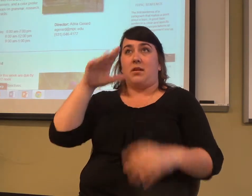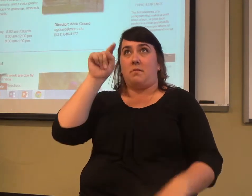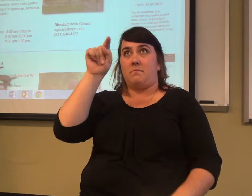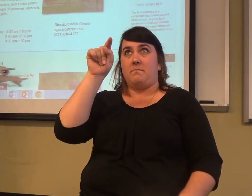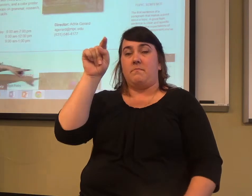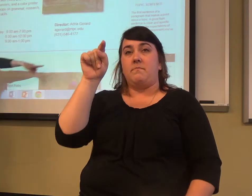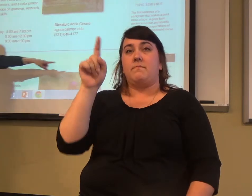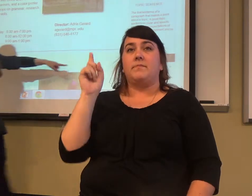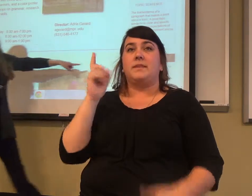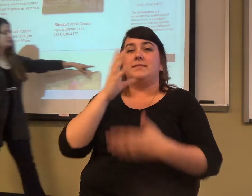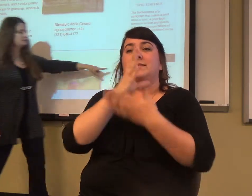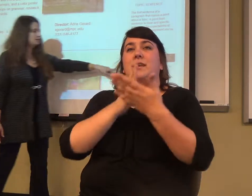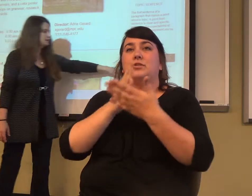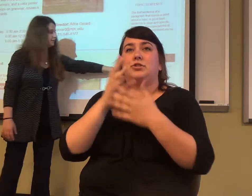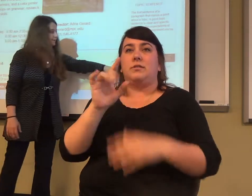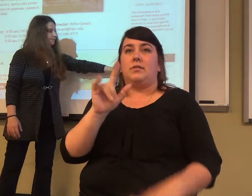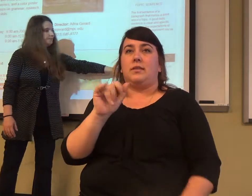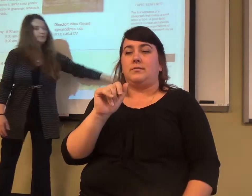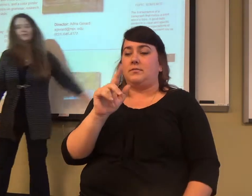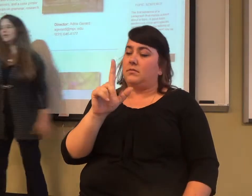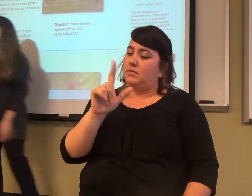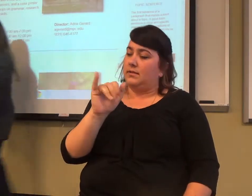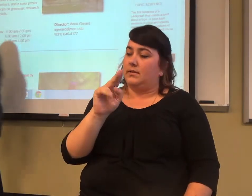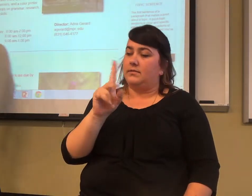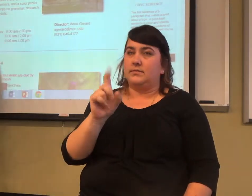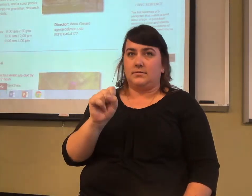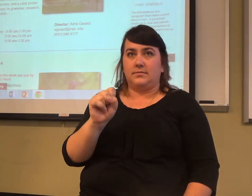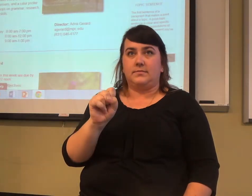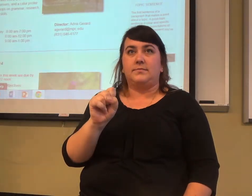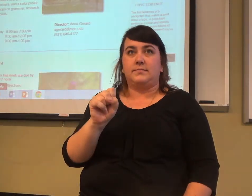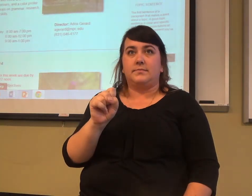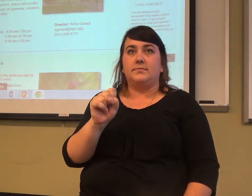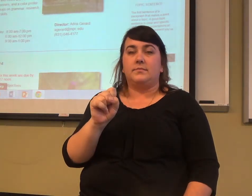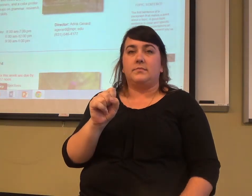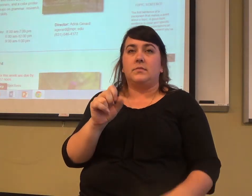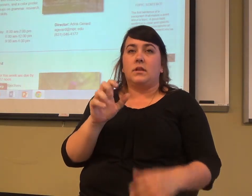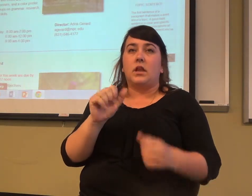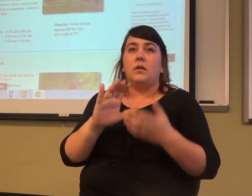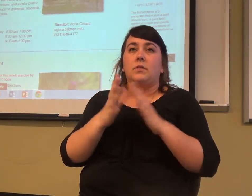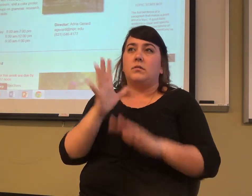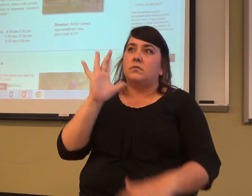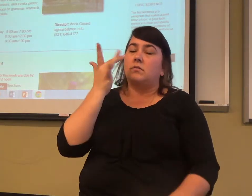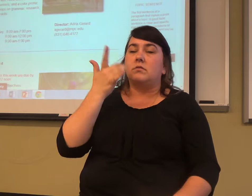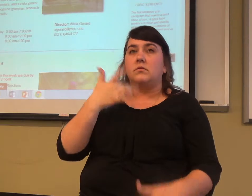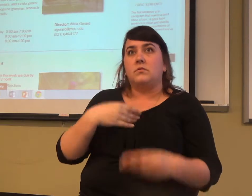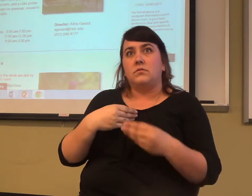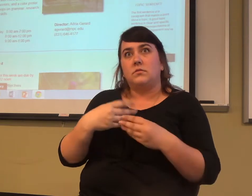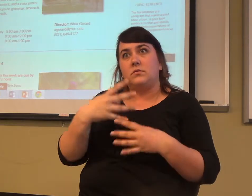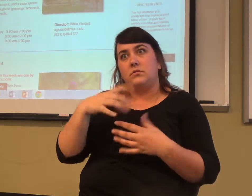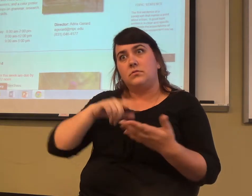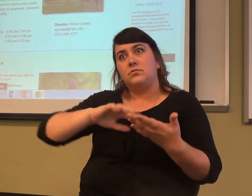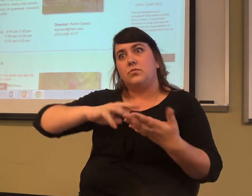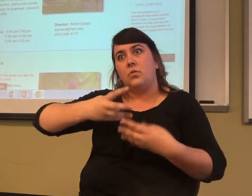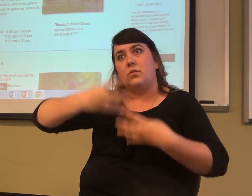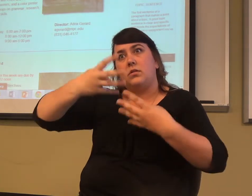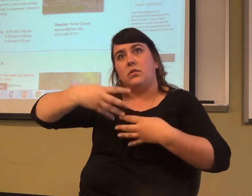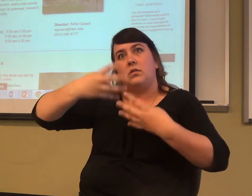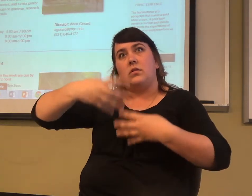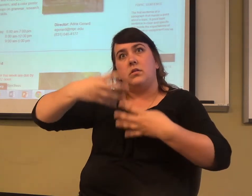these section links. It can be quite cumbersome in a course this long to keep scrolling and scrolling and scrolling to get to the